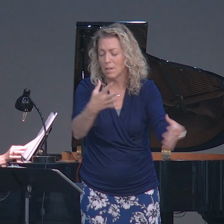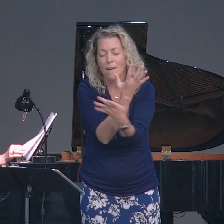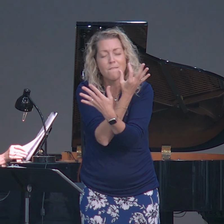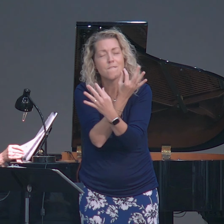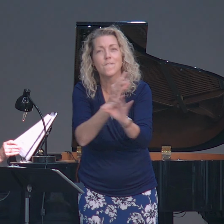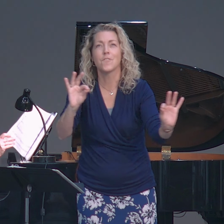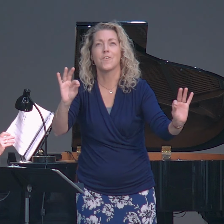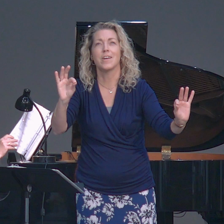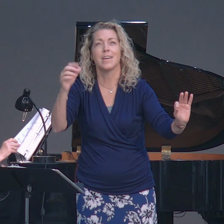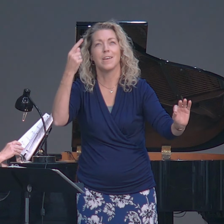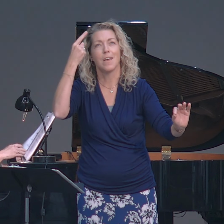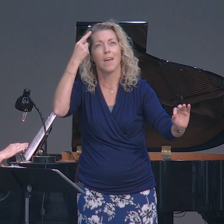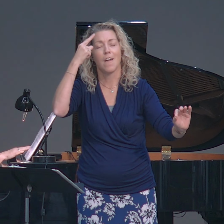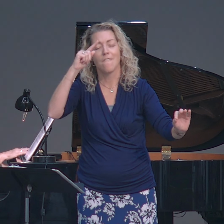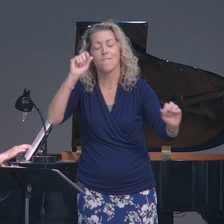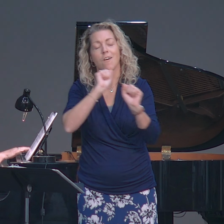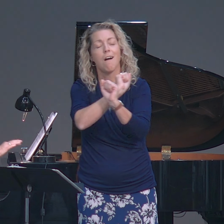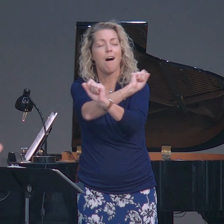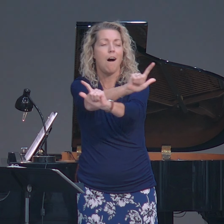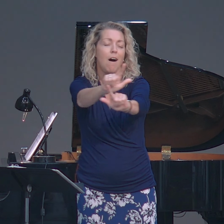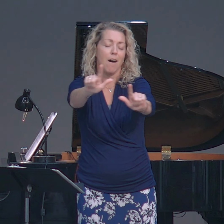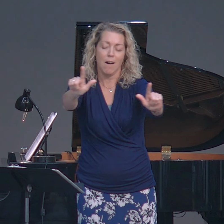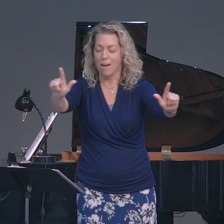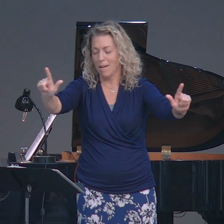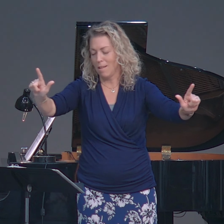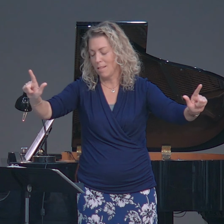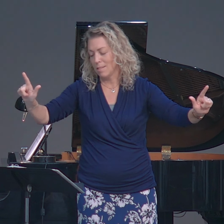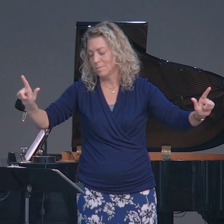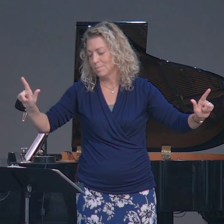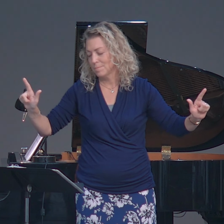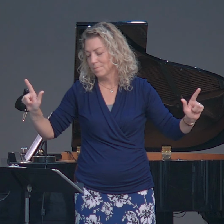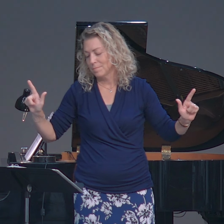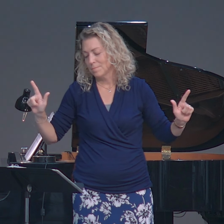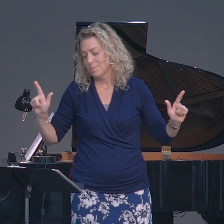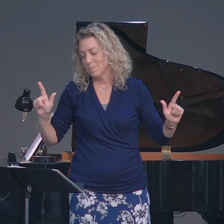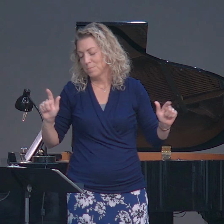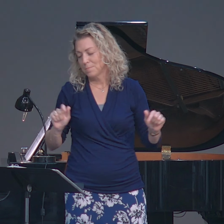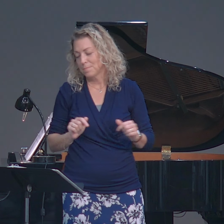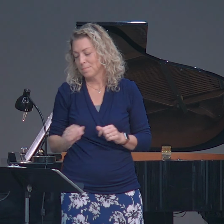stream, flows from Calvary's